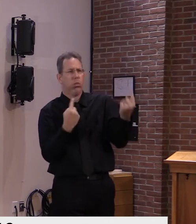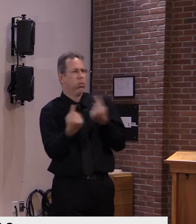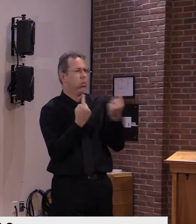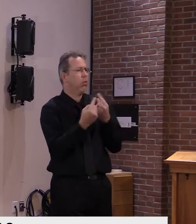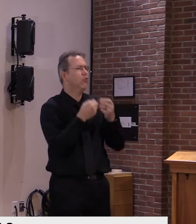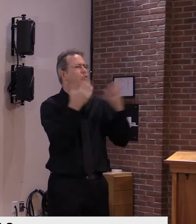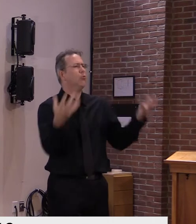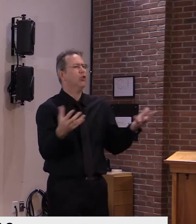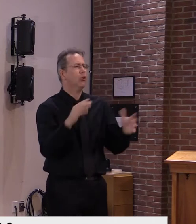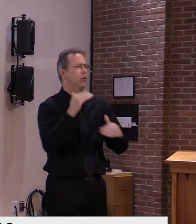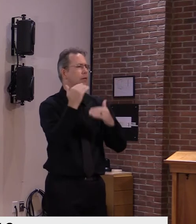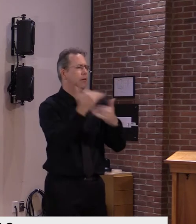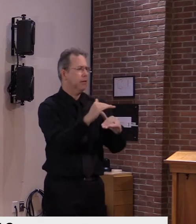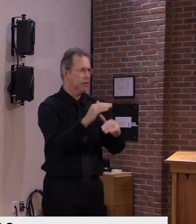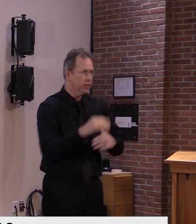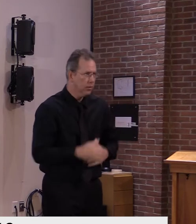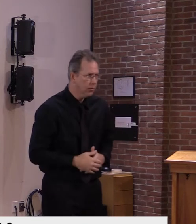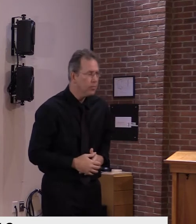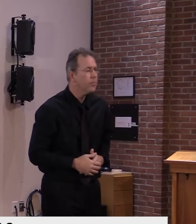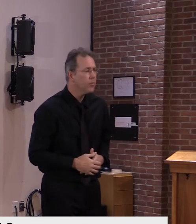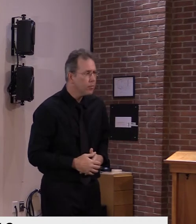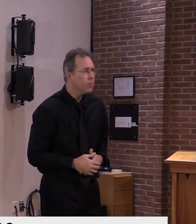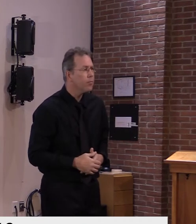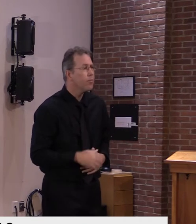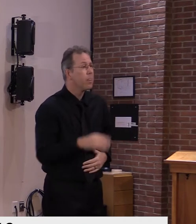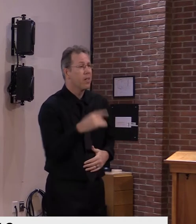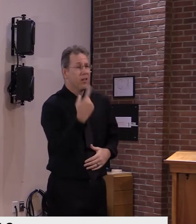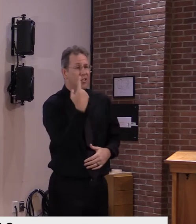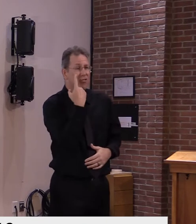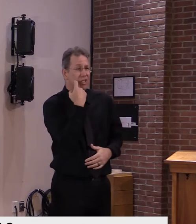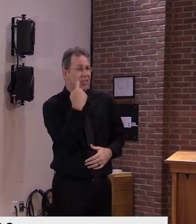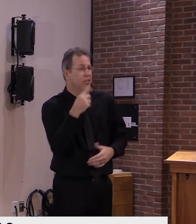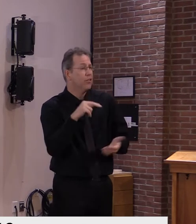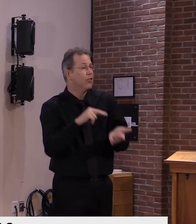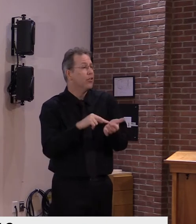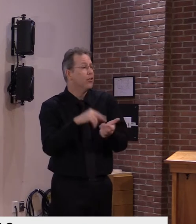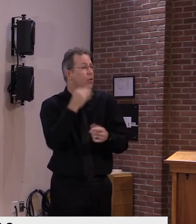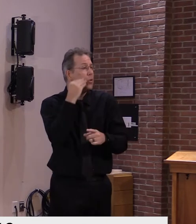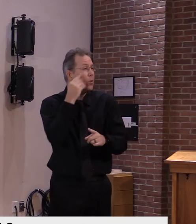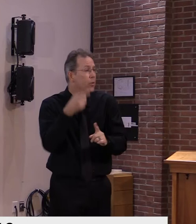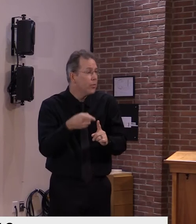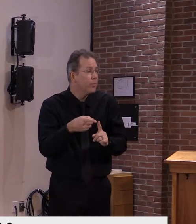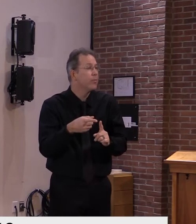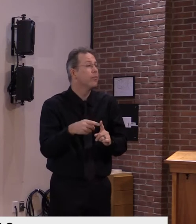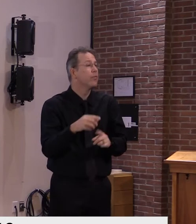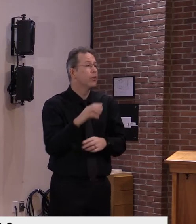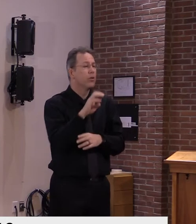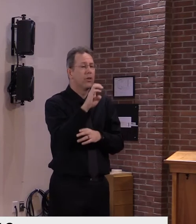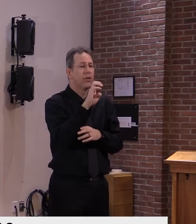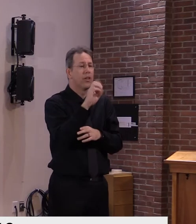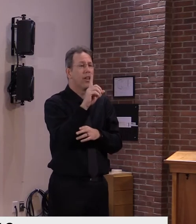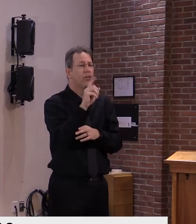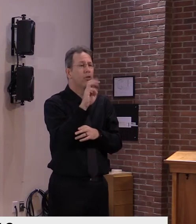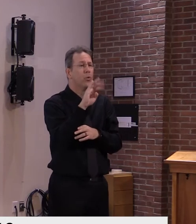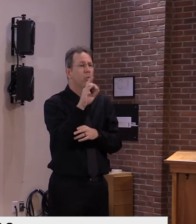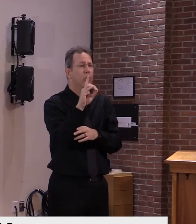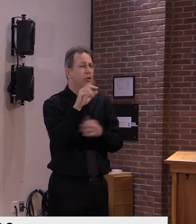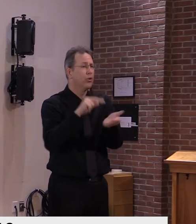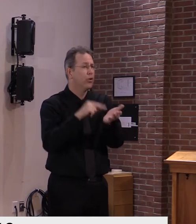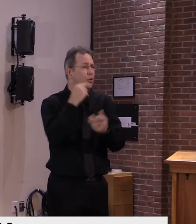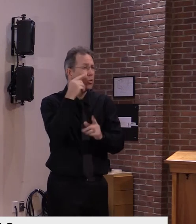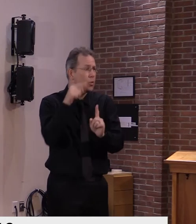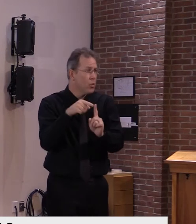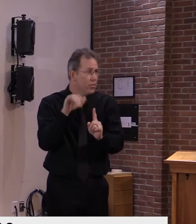recent skilled nursing facility to have an outbreak is Elderwood in Burlington, where included in yesterday's